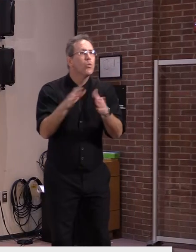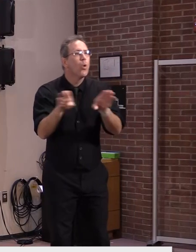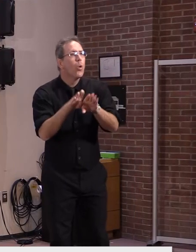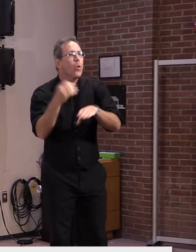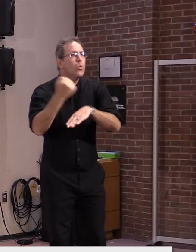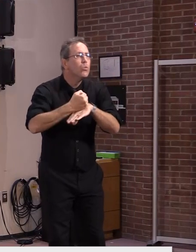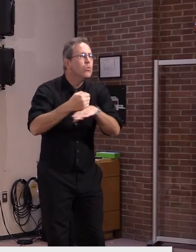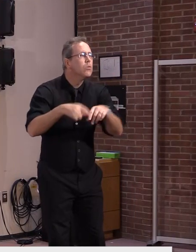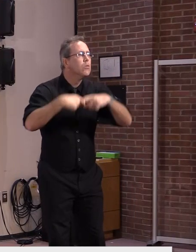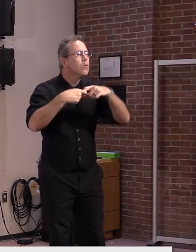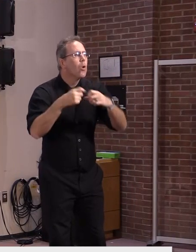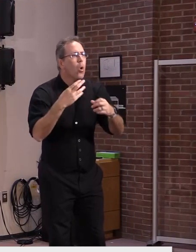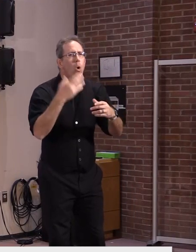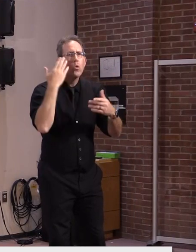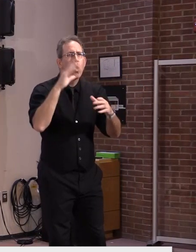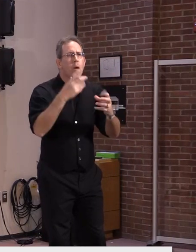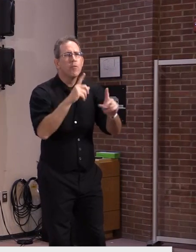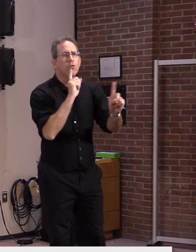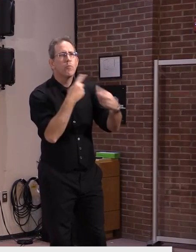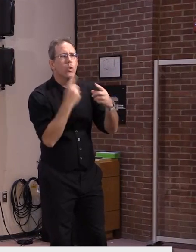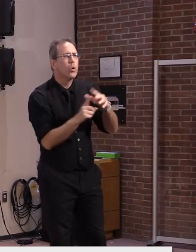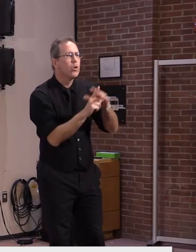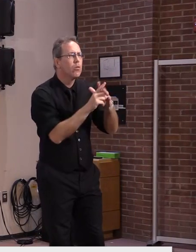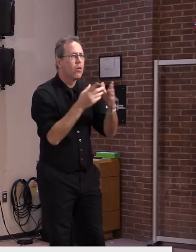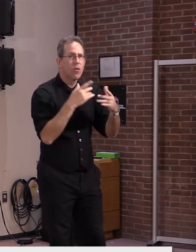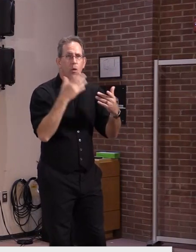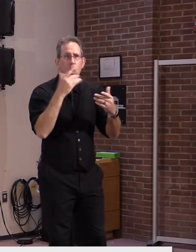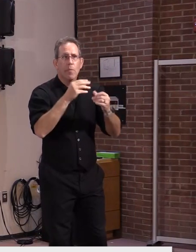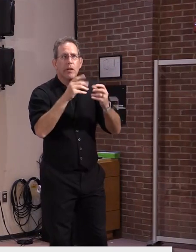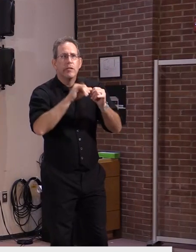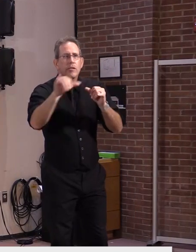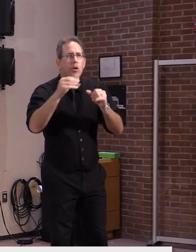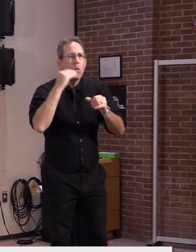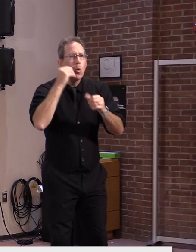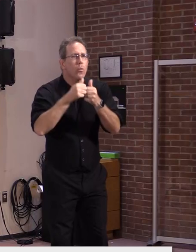due to COVID in late August to September?